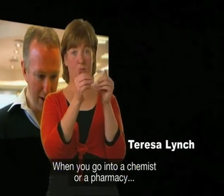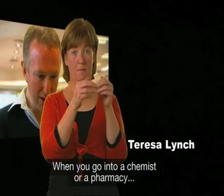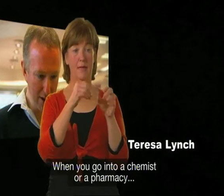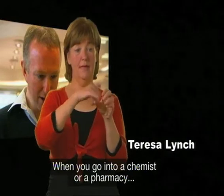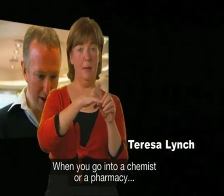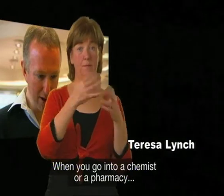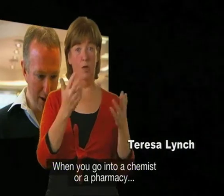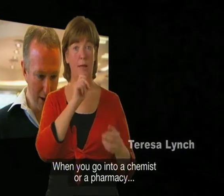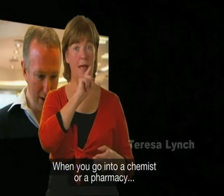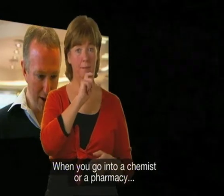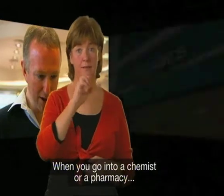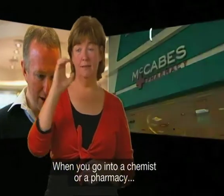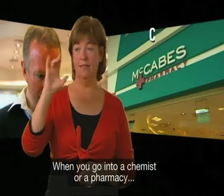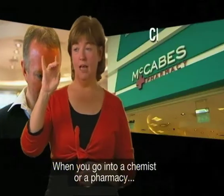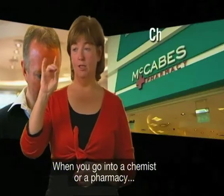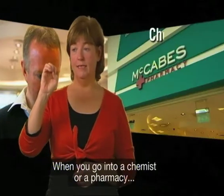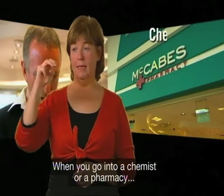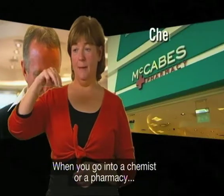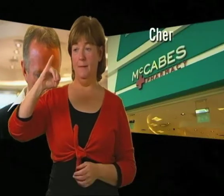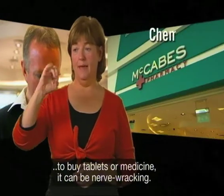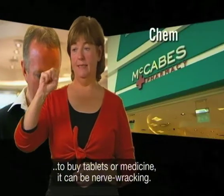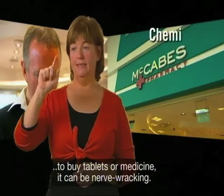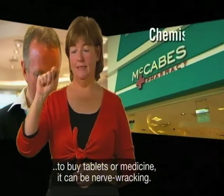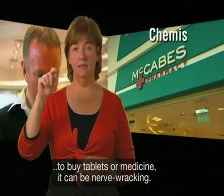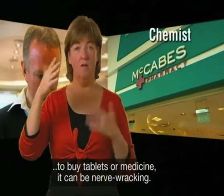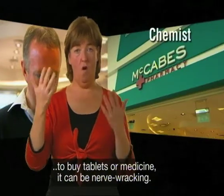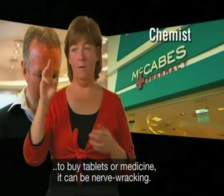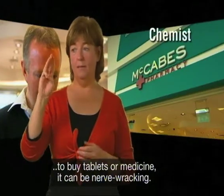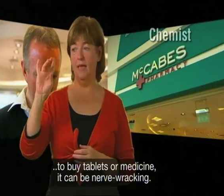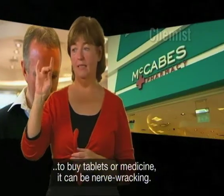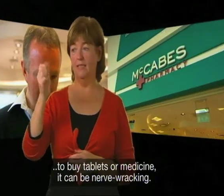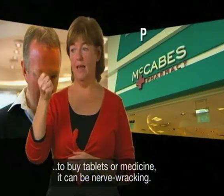When you go into a chemist or a pharmacy to buy tablets or medicine,